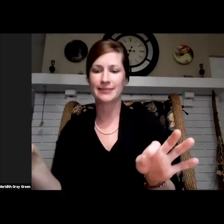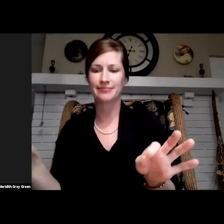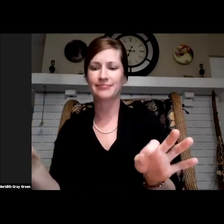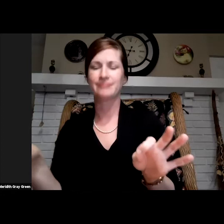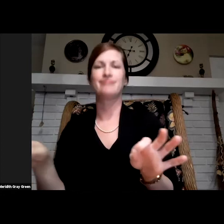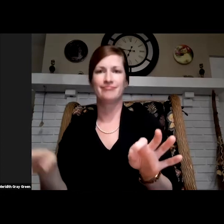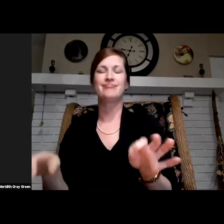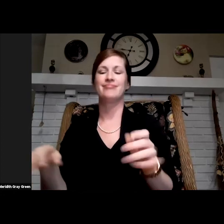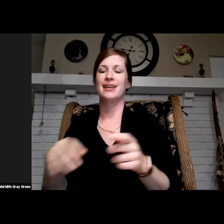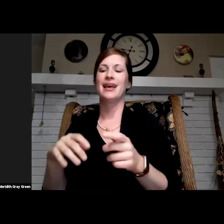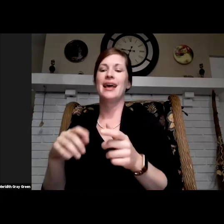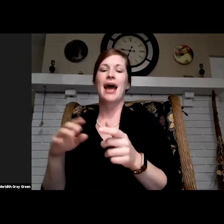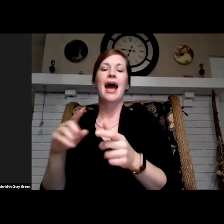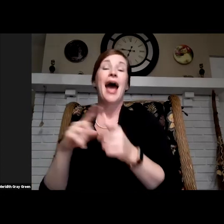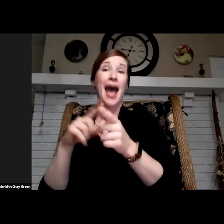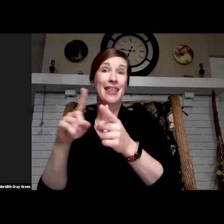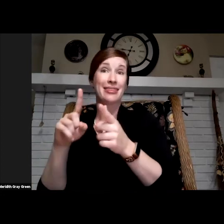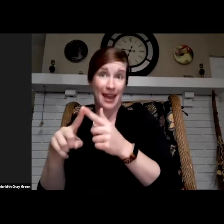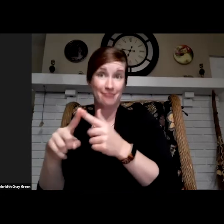So go ahead and visit the link.